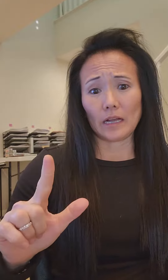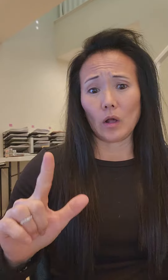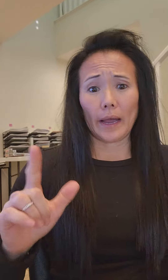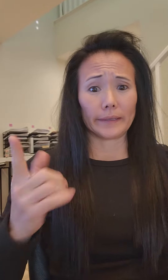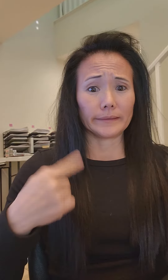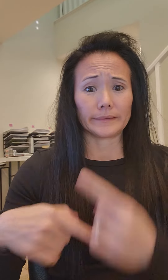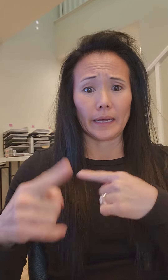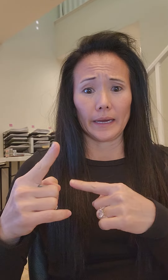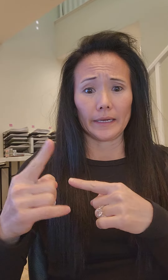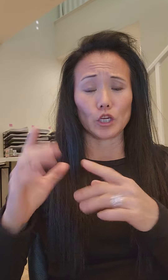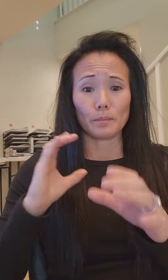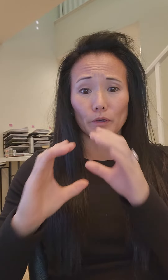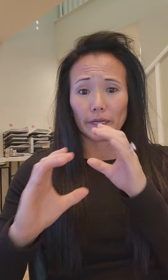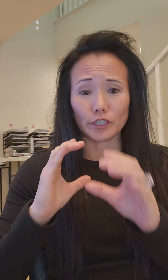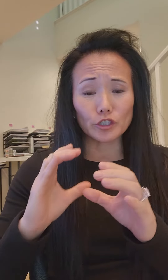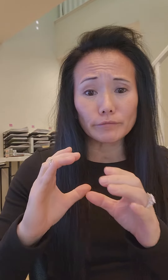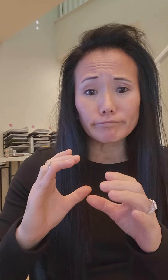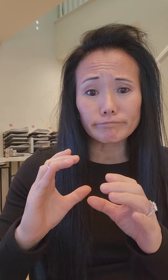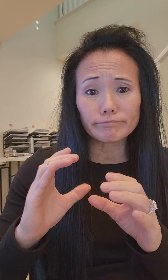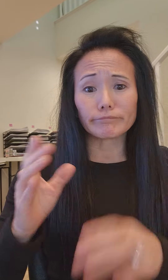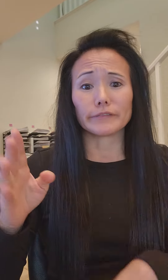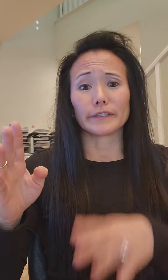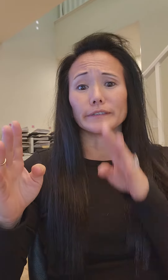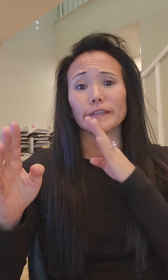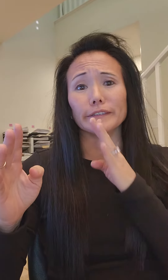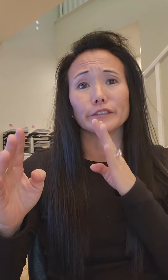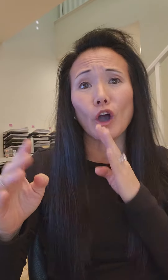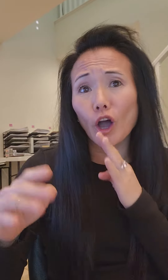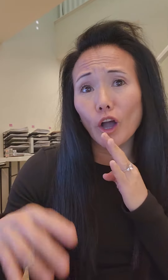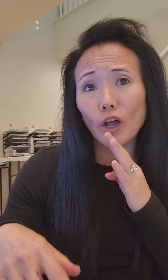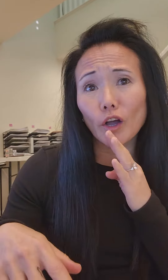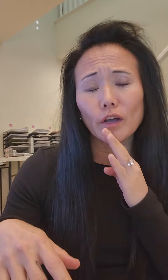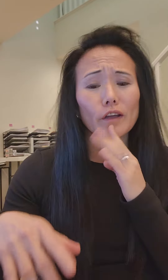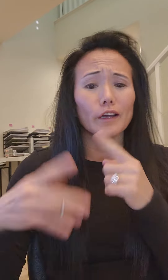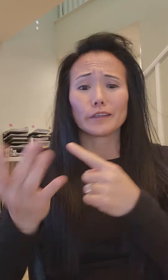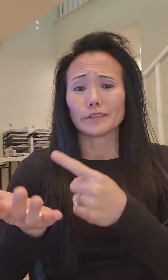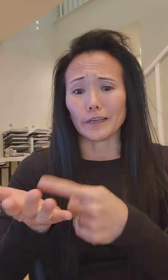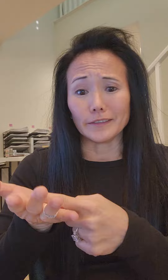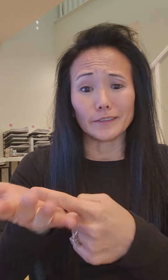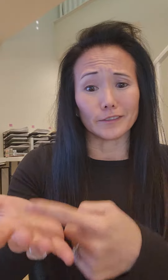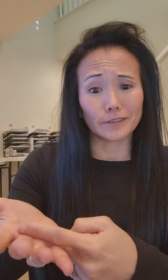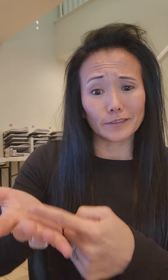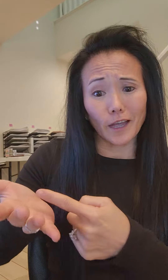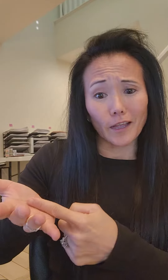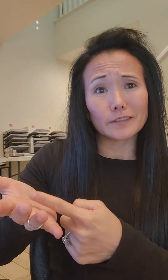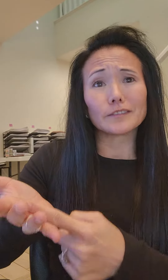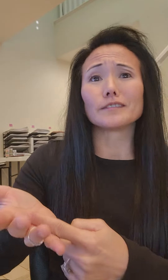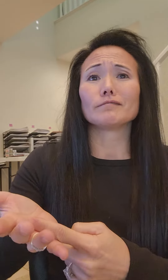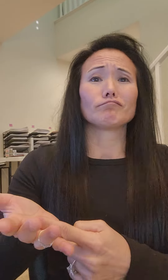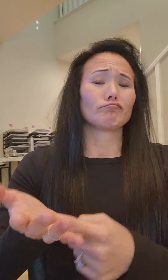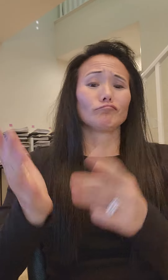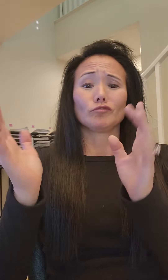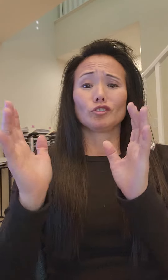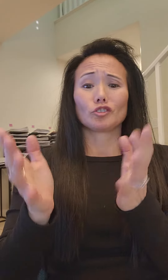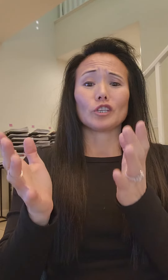I consign communication, consign talk, consign discuss,